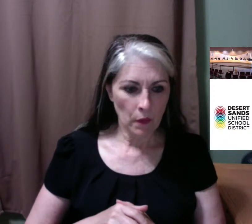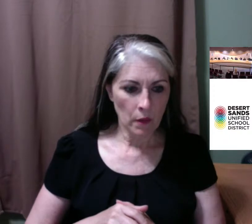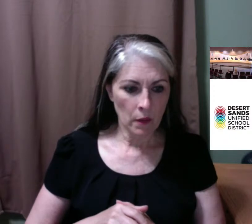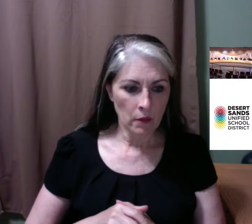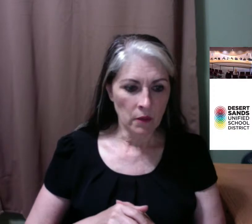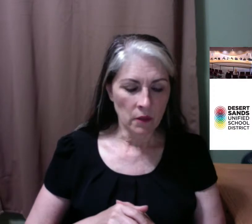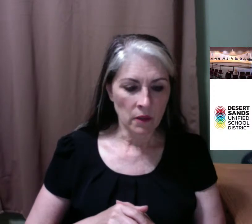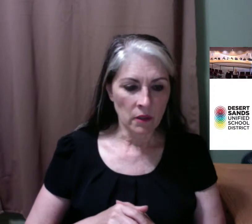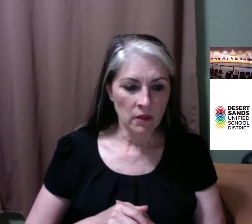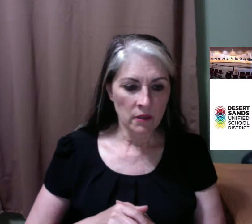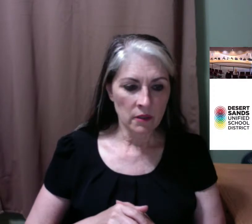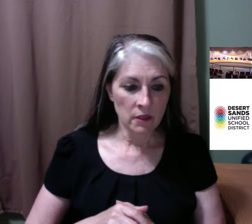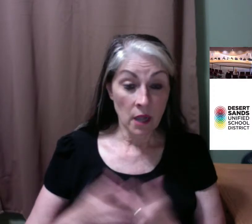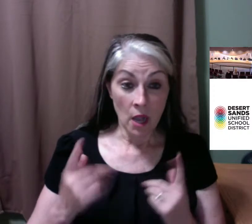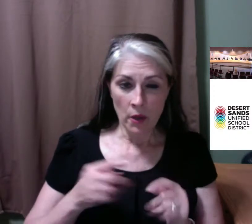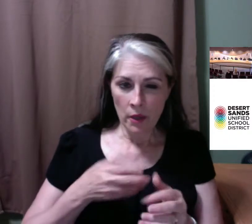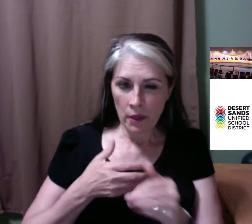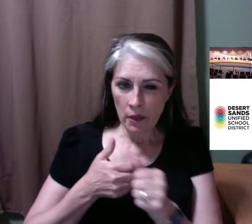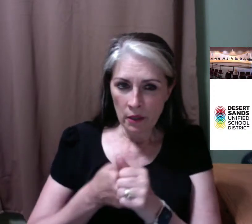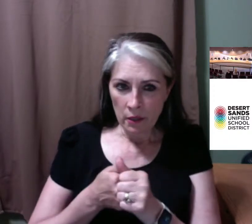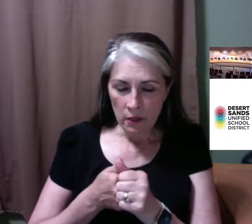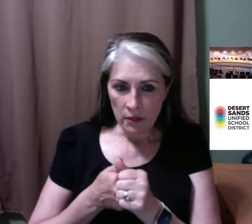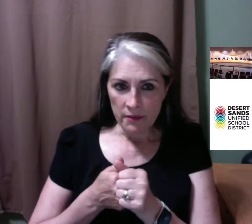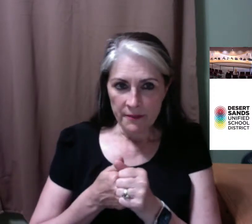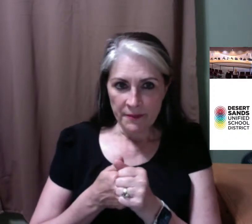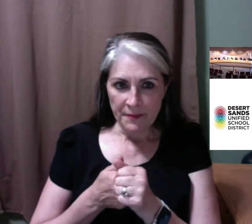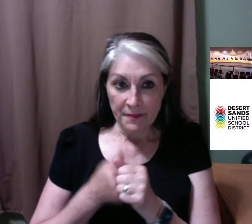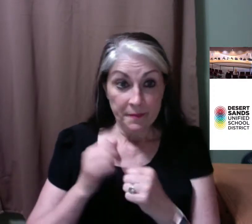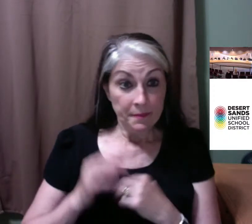I tried to keep up, but